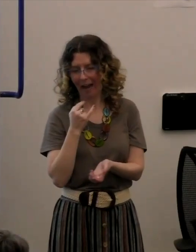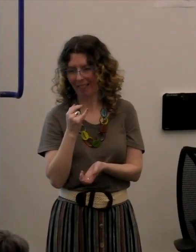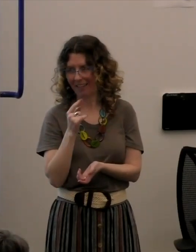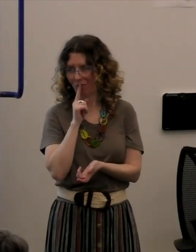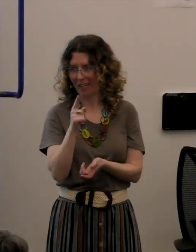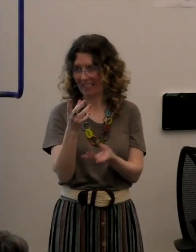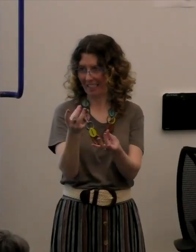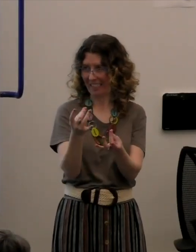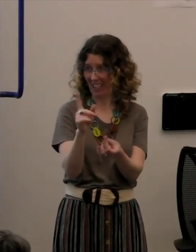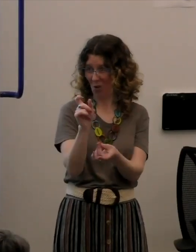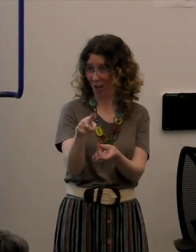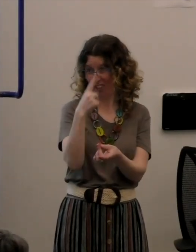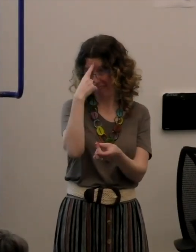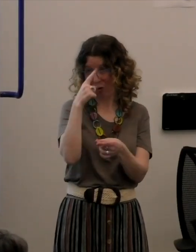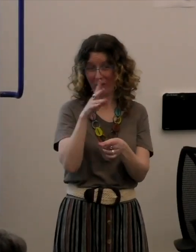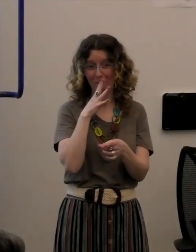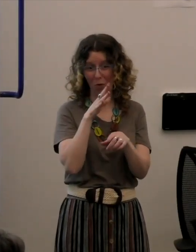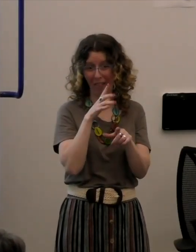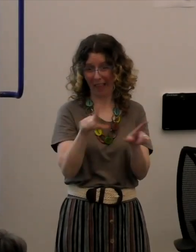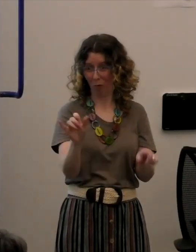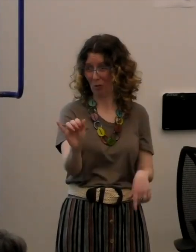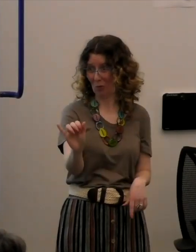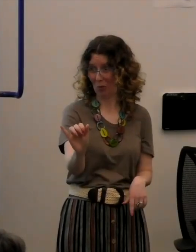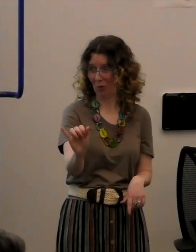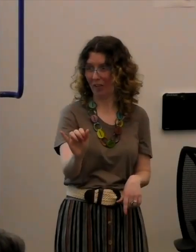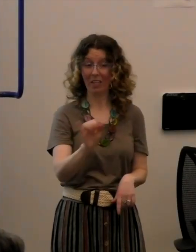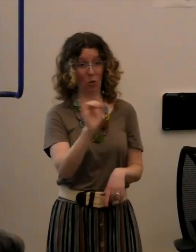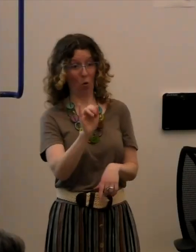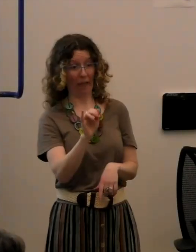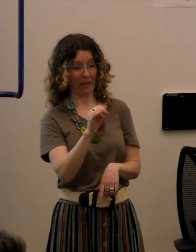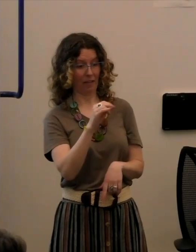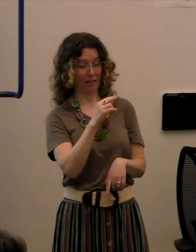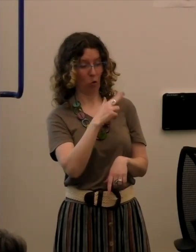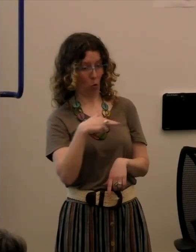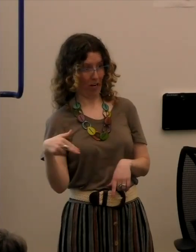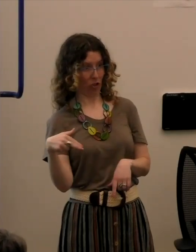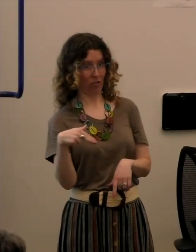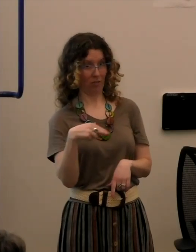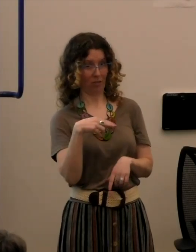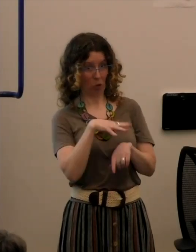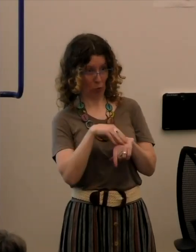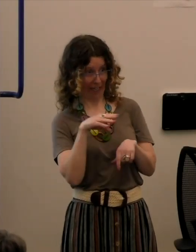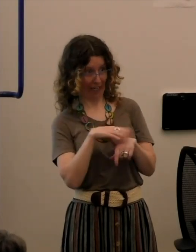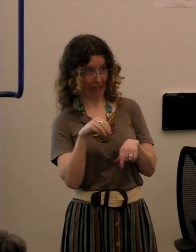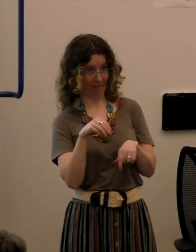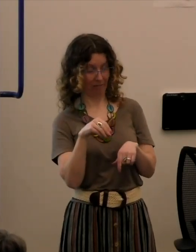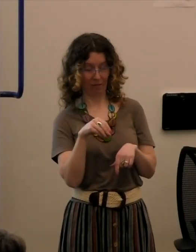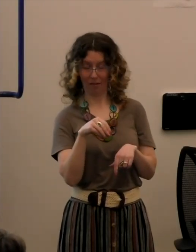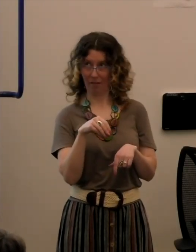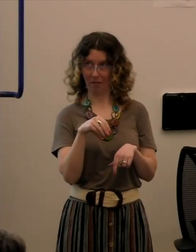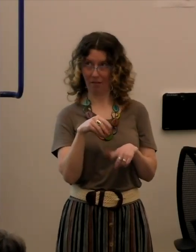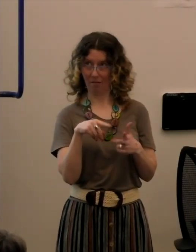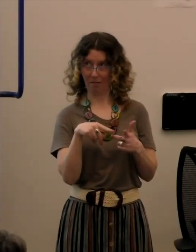a language or a dialect? You know, that's kind of a sticky question. So that's the same for spoken languages as well. So